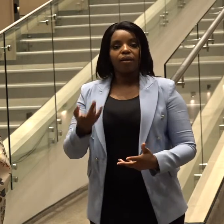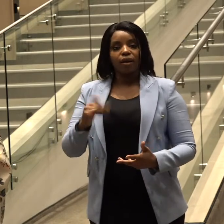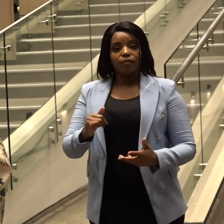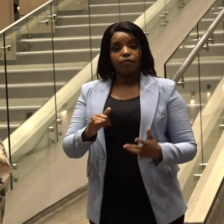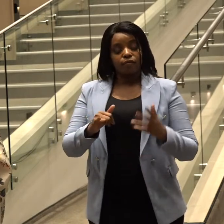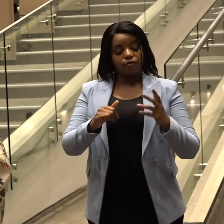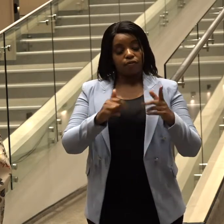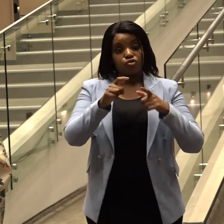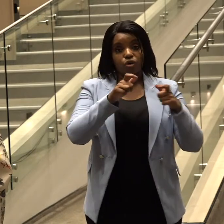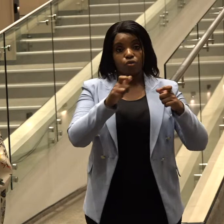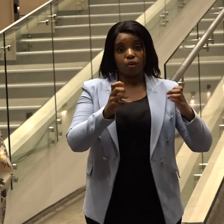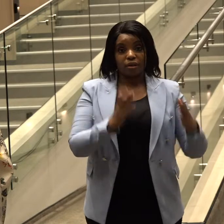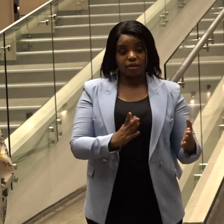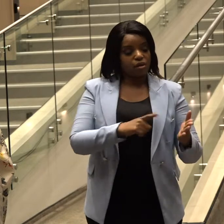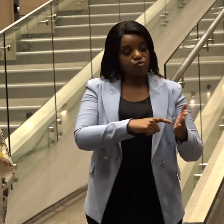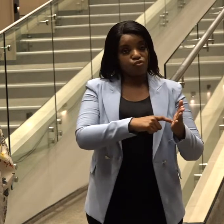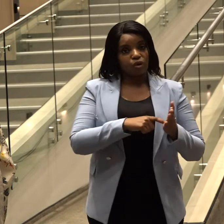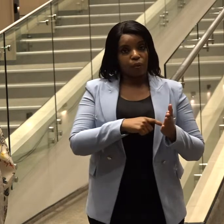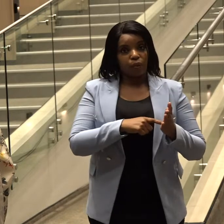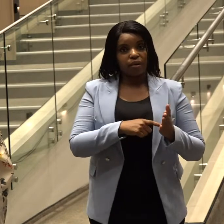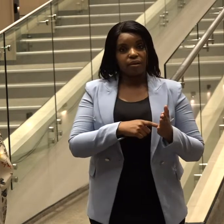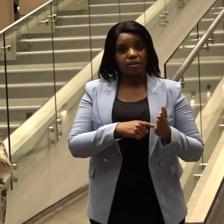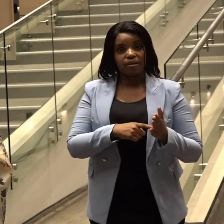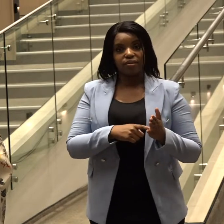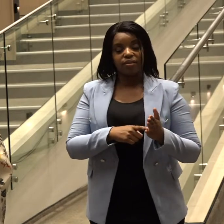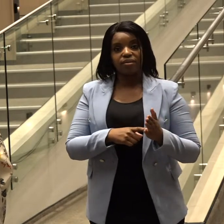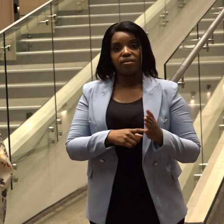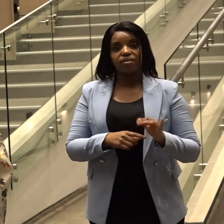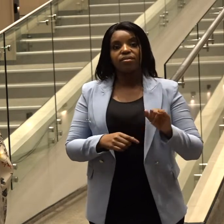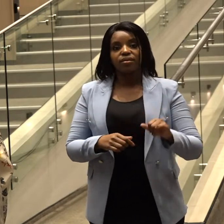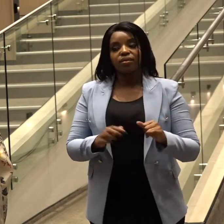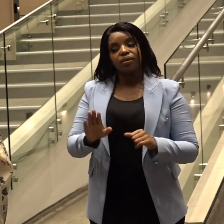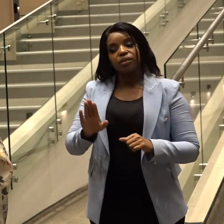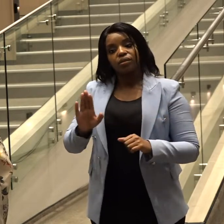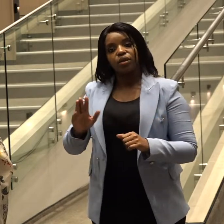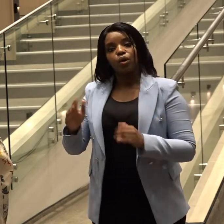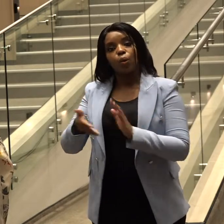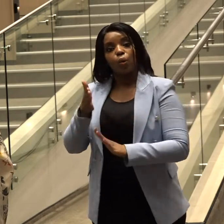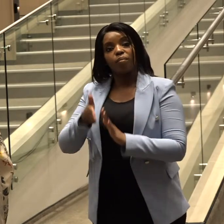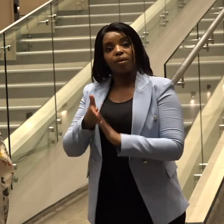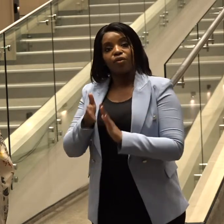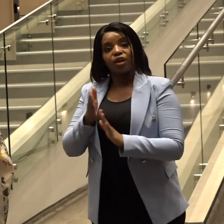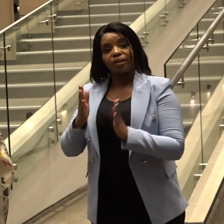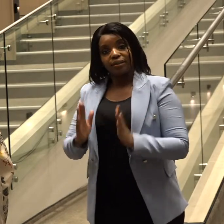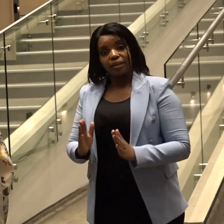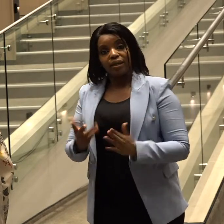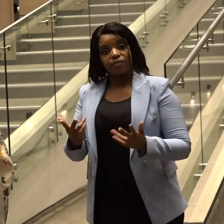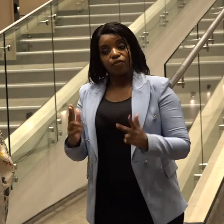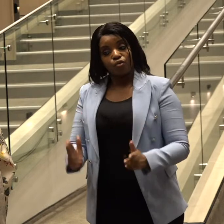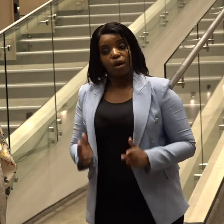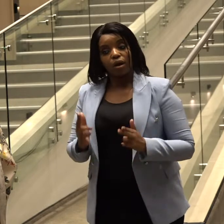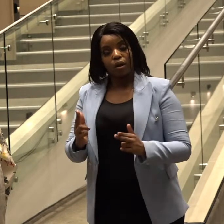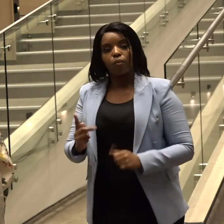regulator requires that Railway operators also pay for services that the